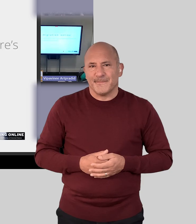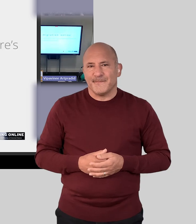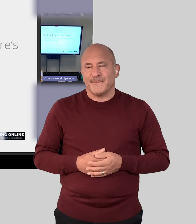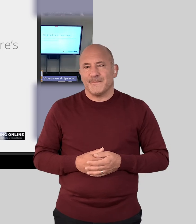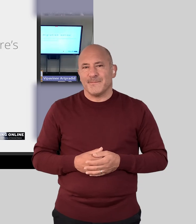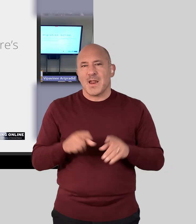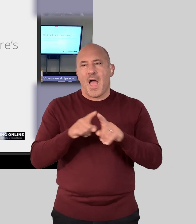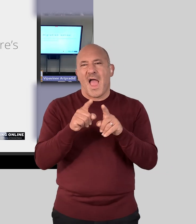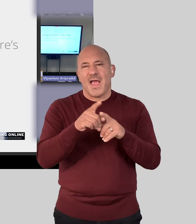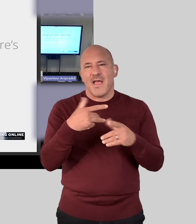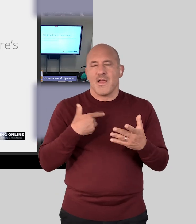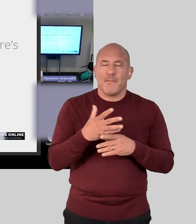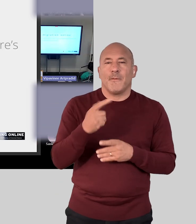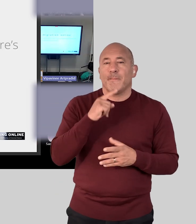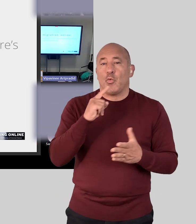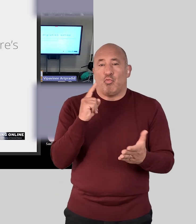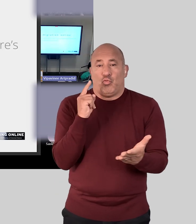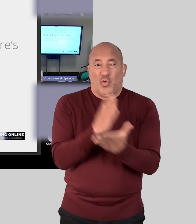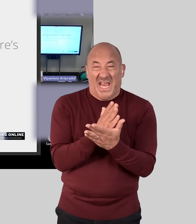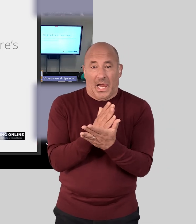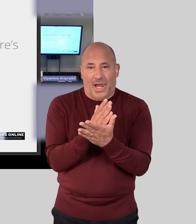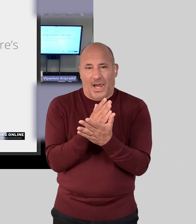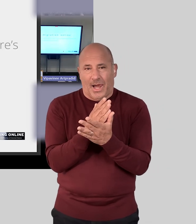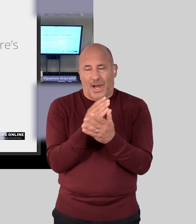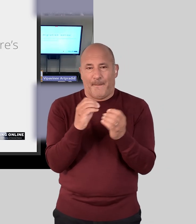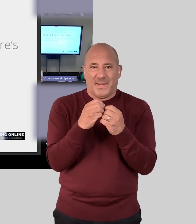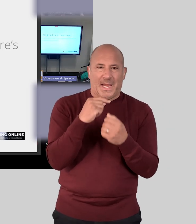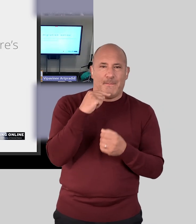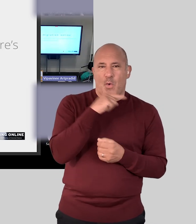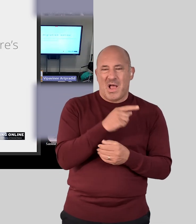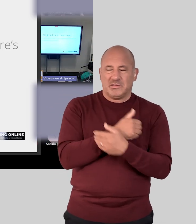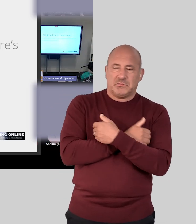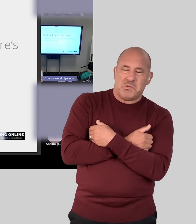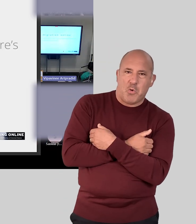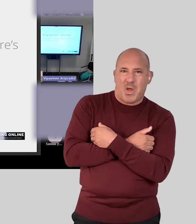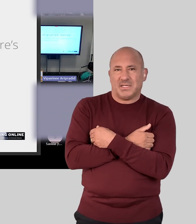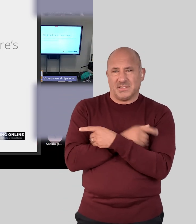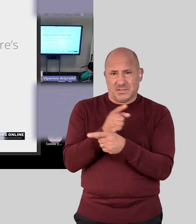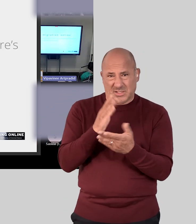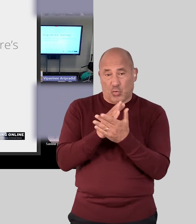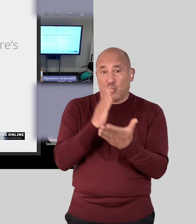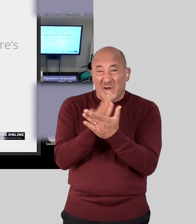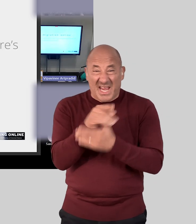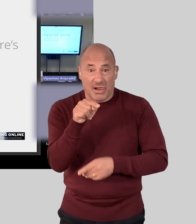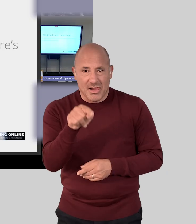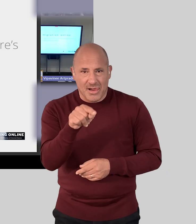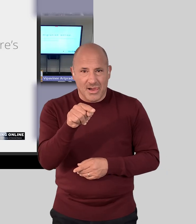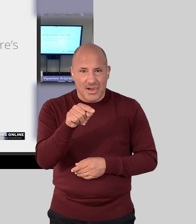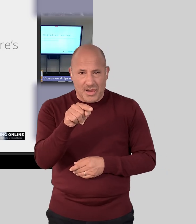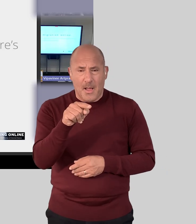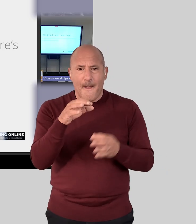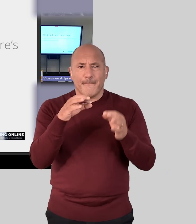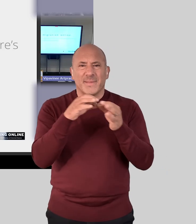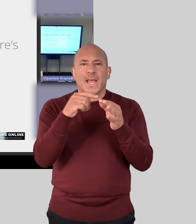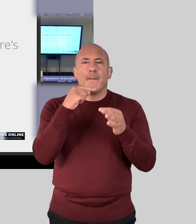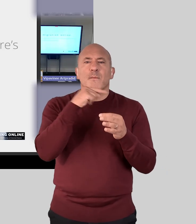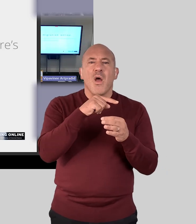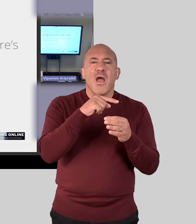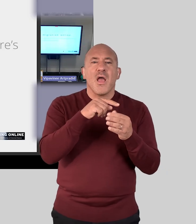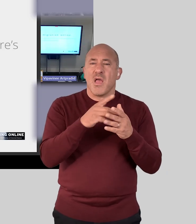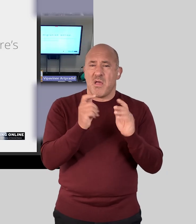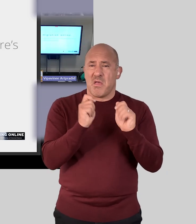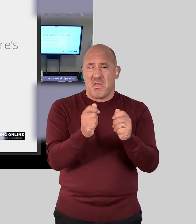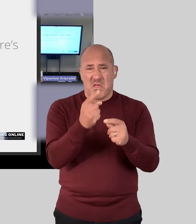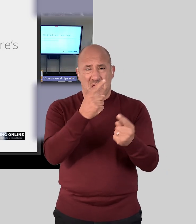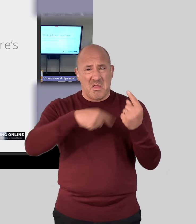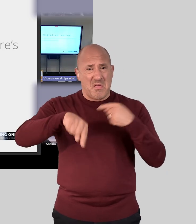about real b-boys, the emphasis is on the real, and also b-boy is a term that we use often for all dancers